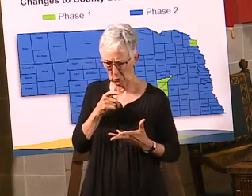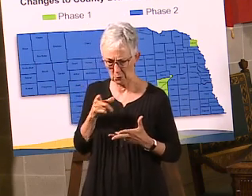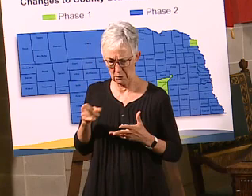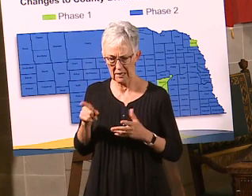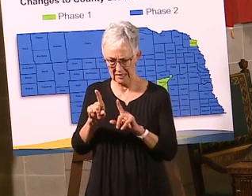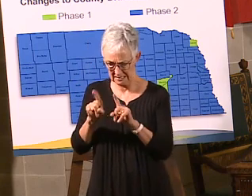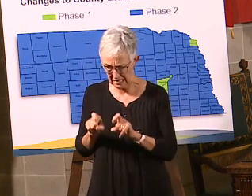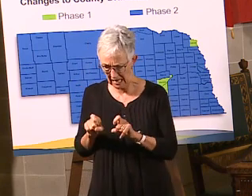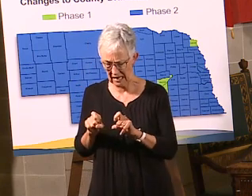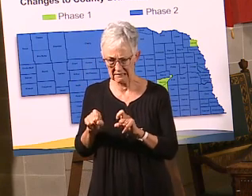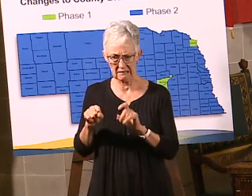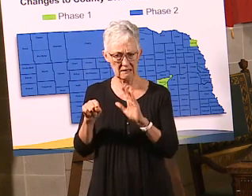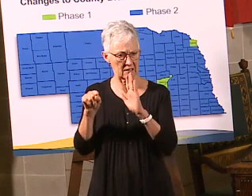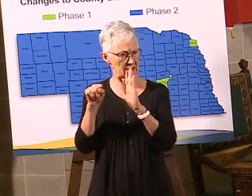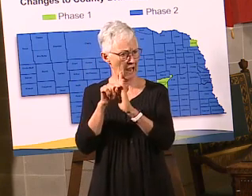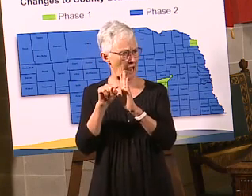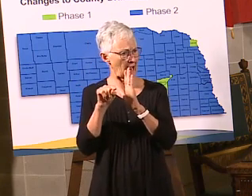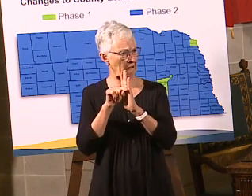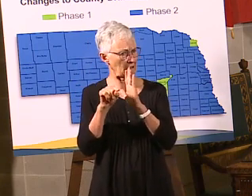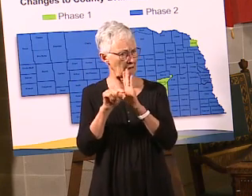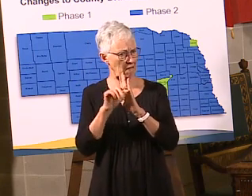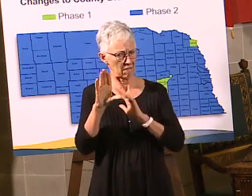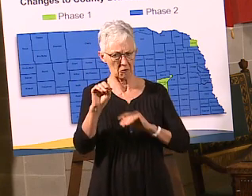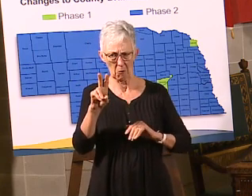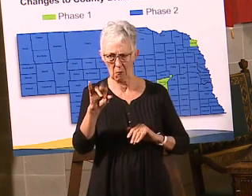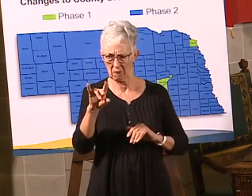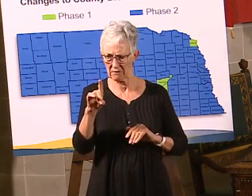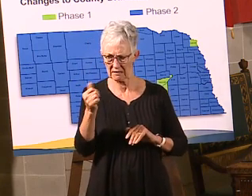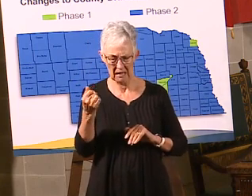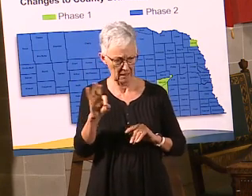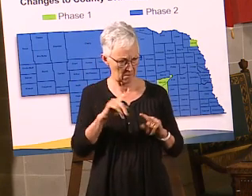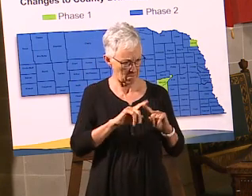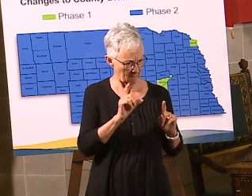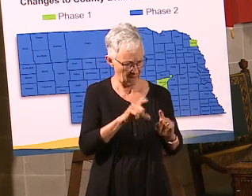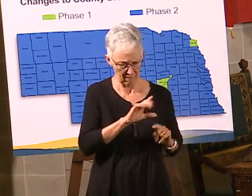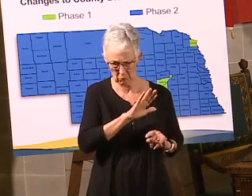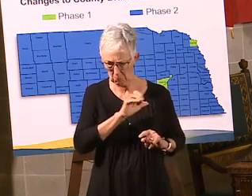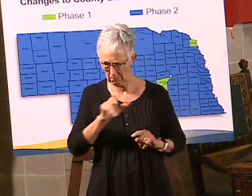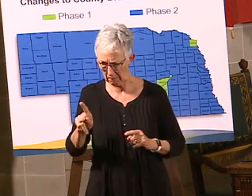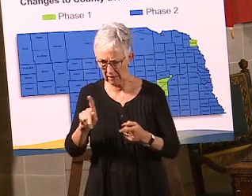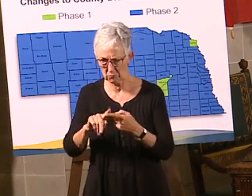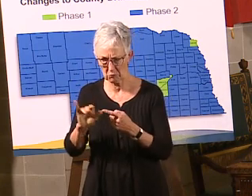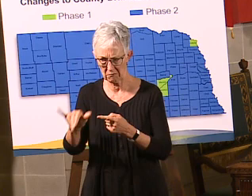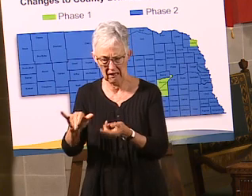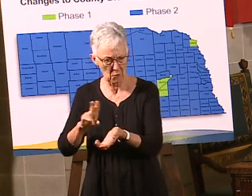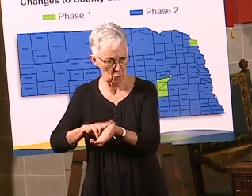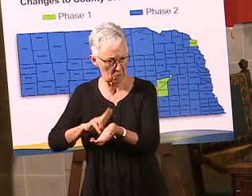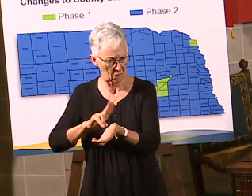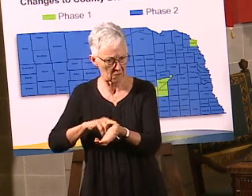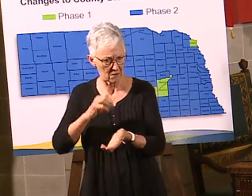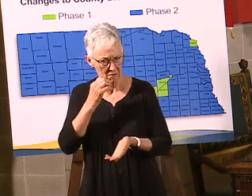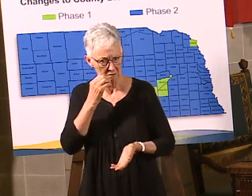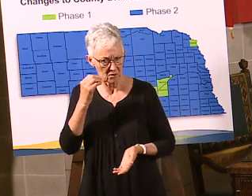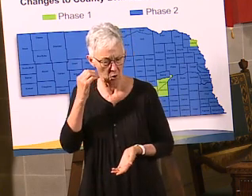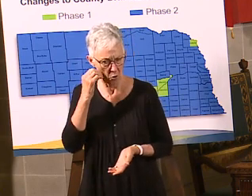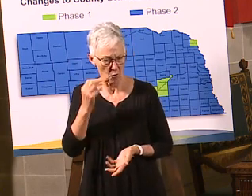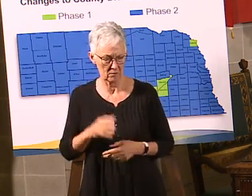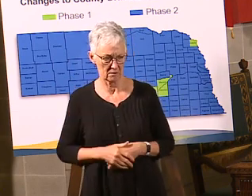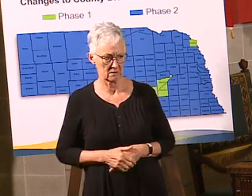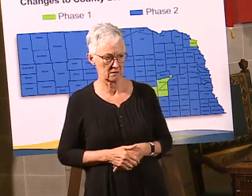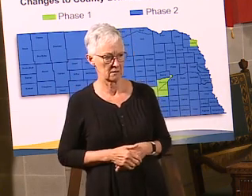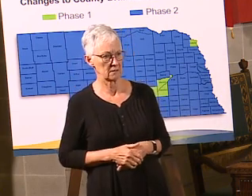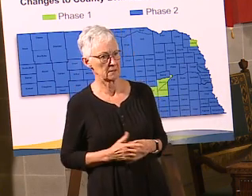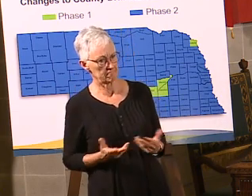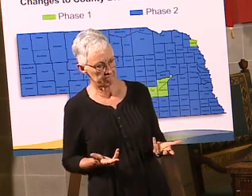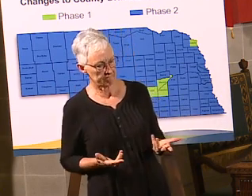Care Center, and they would prefer to have that facility shut down. So we work with Douglas County Public Health